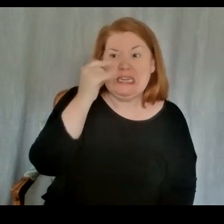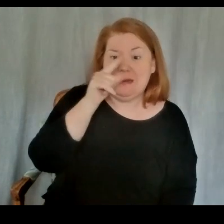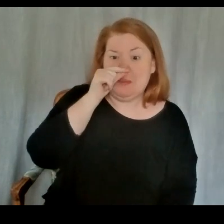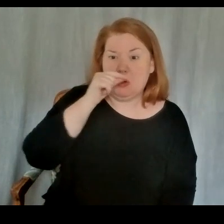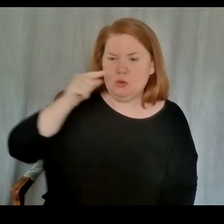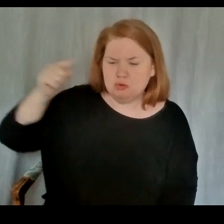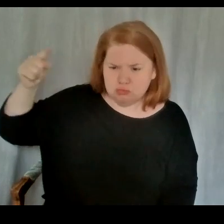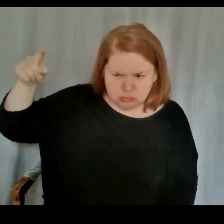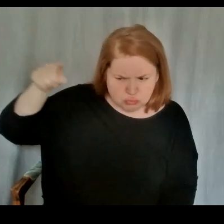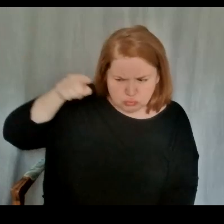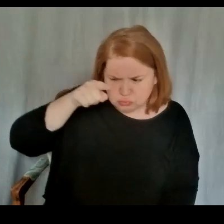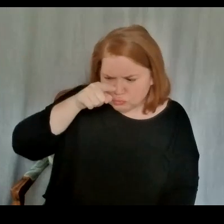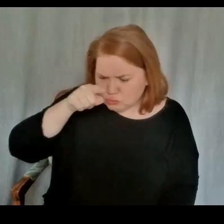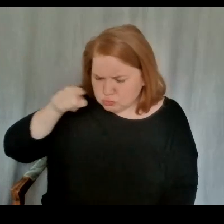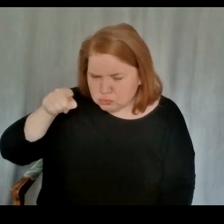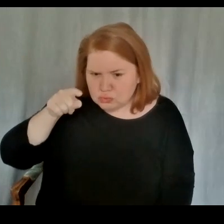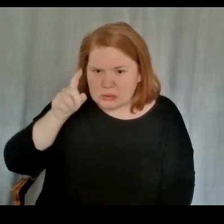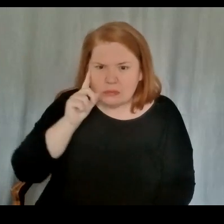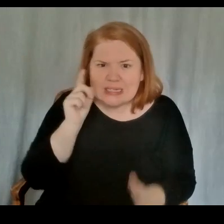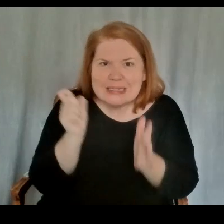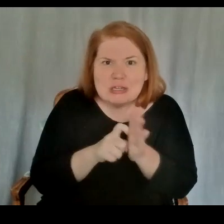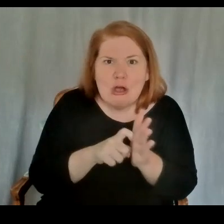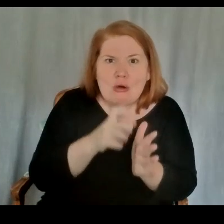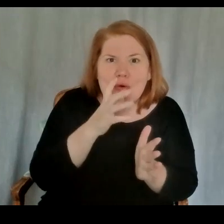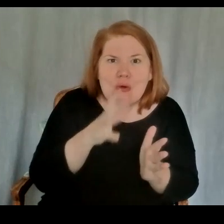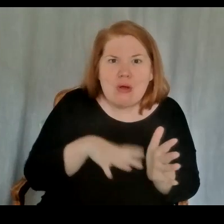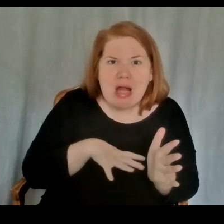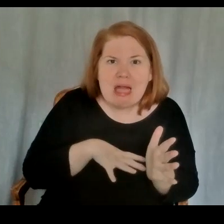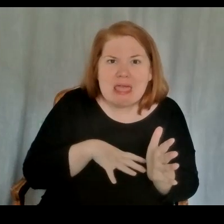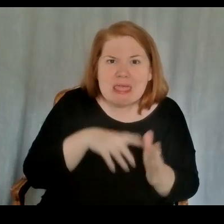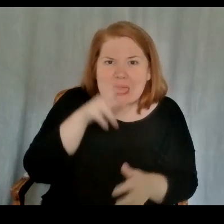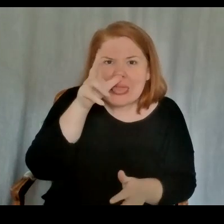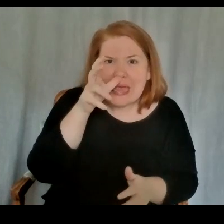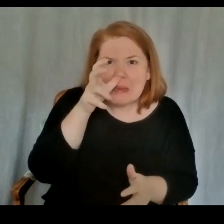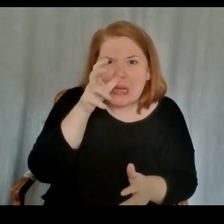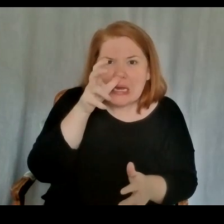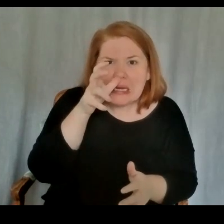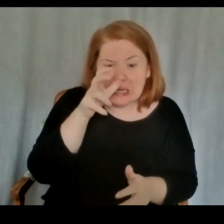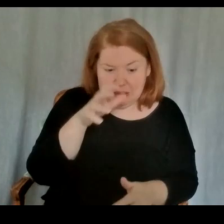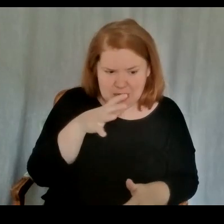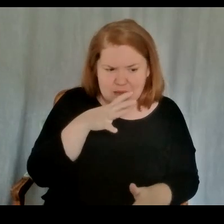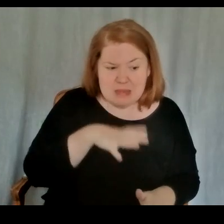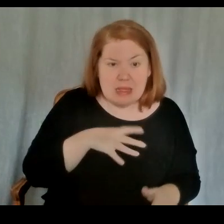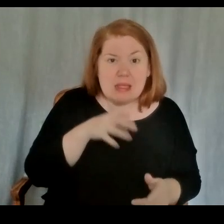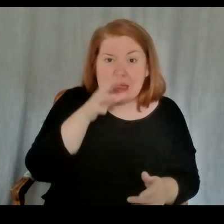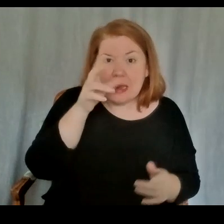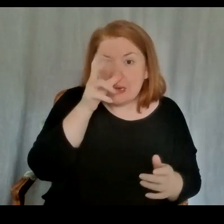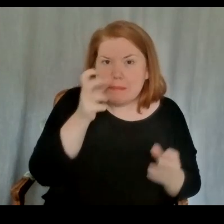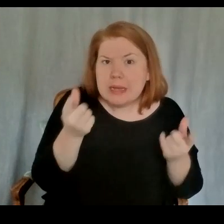become very still, and release a bad-smelling liquid from its legs.